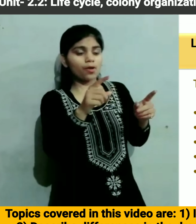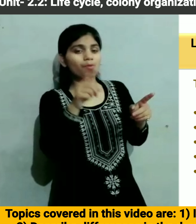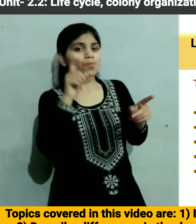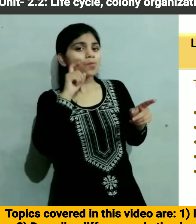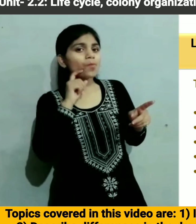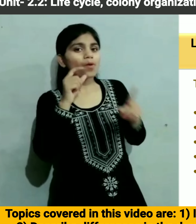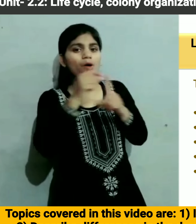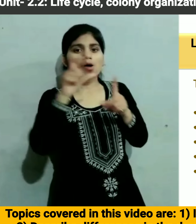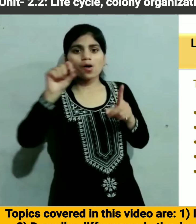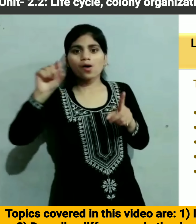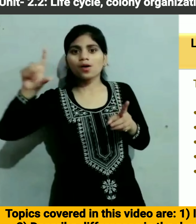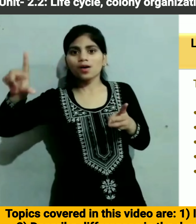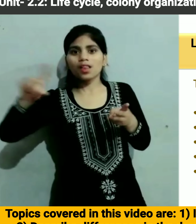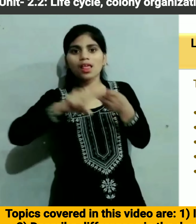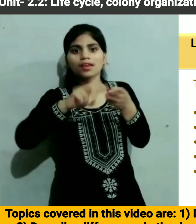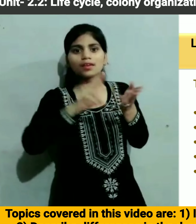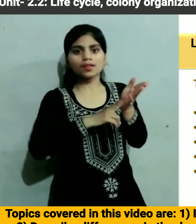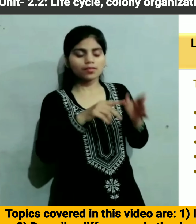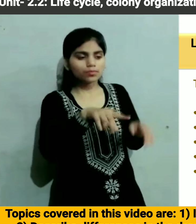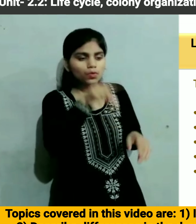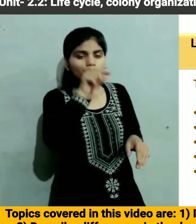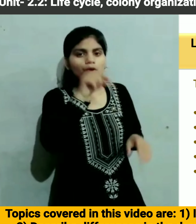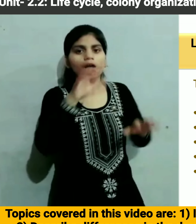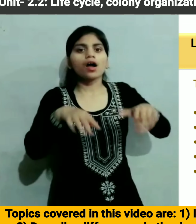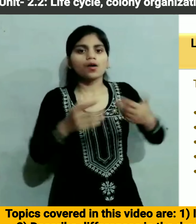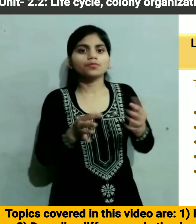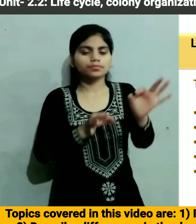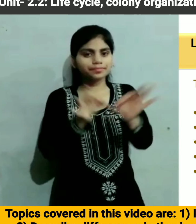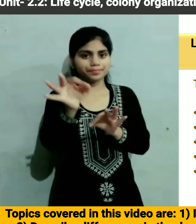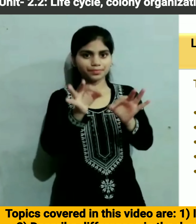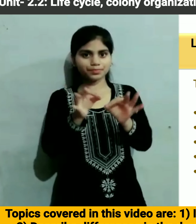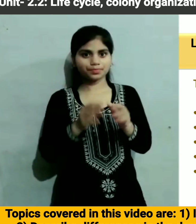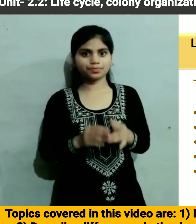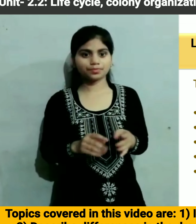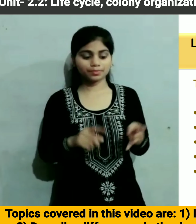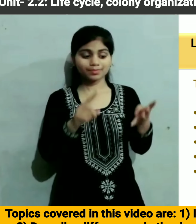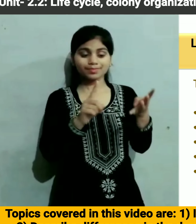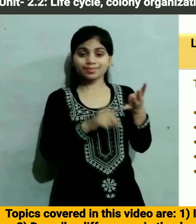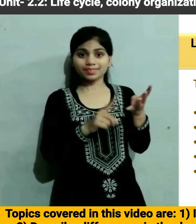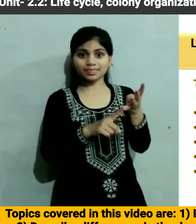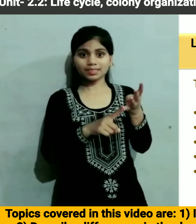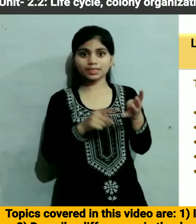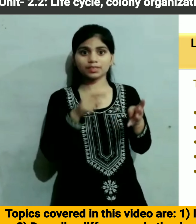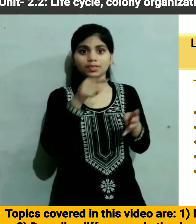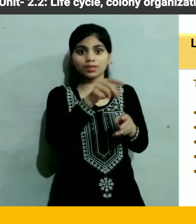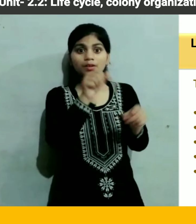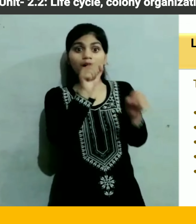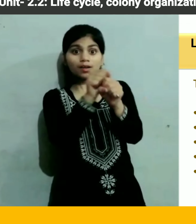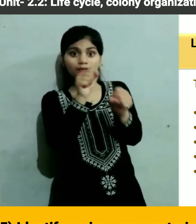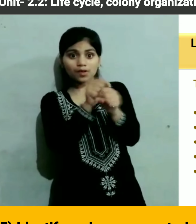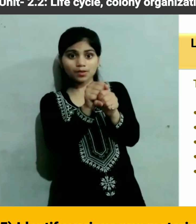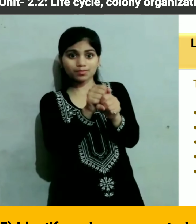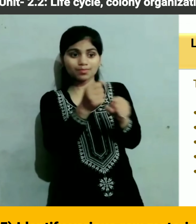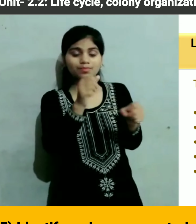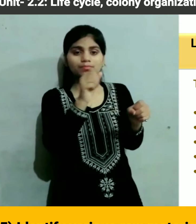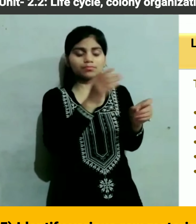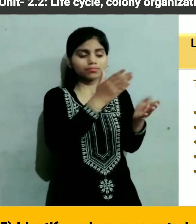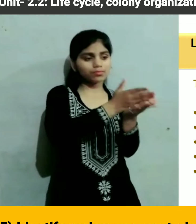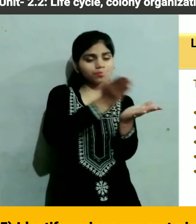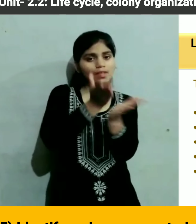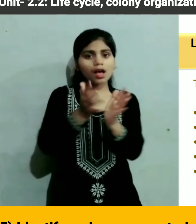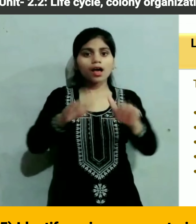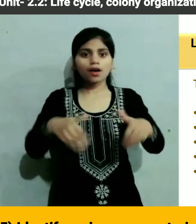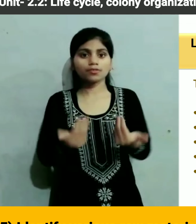Number 4, understand division of work in honeybees. And number